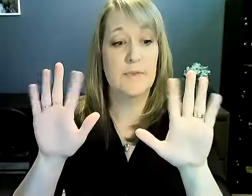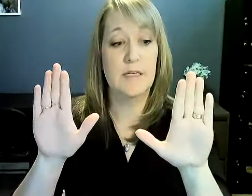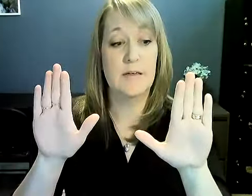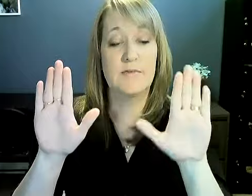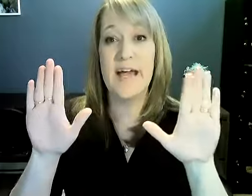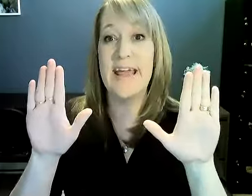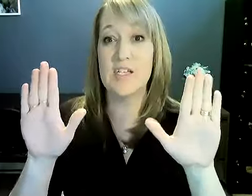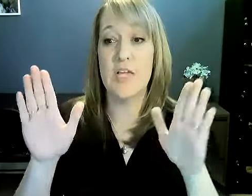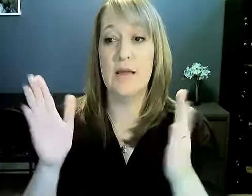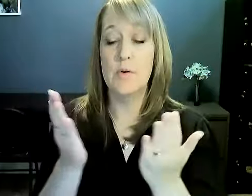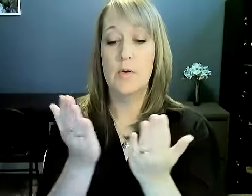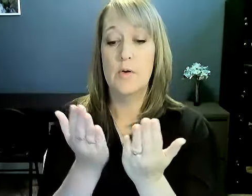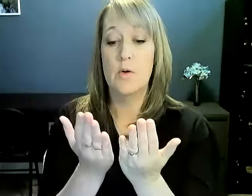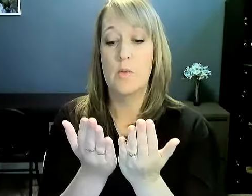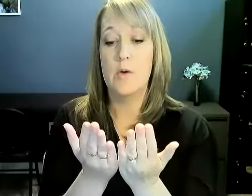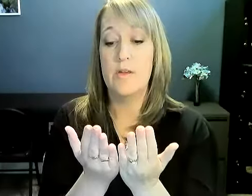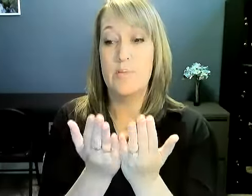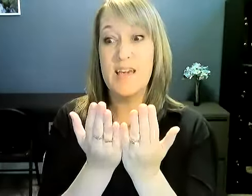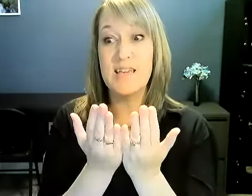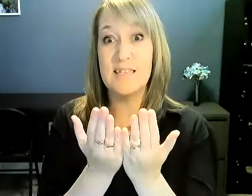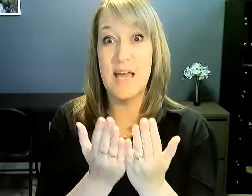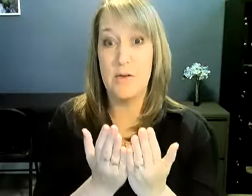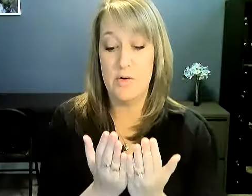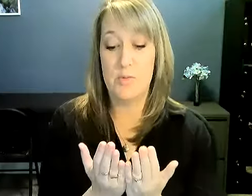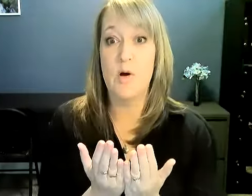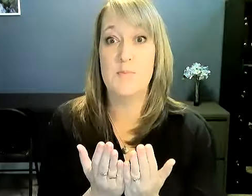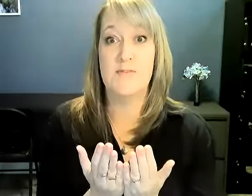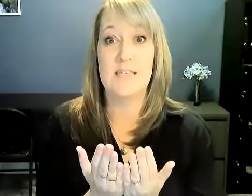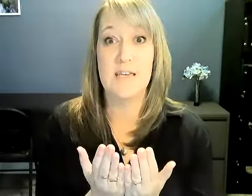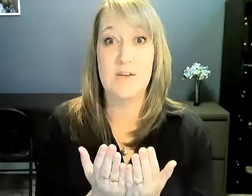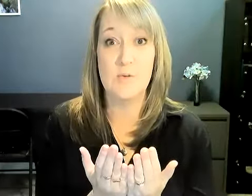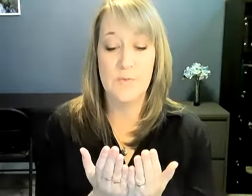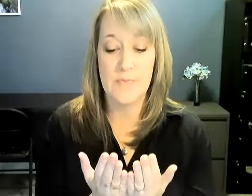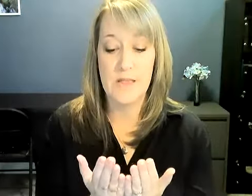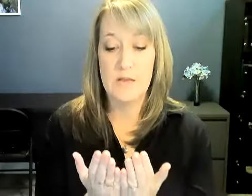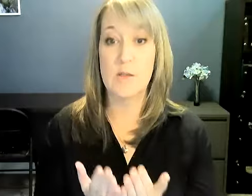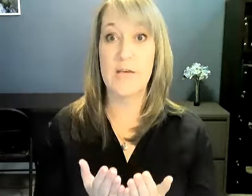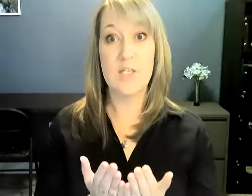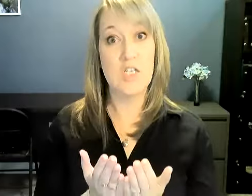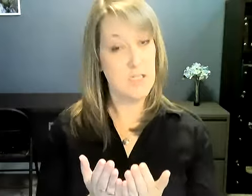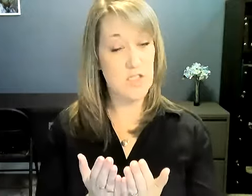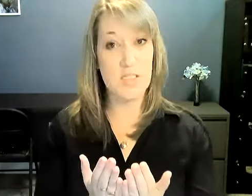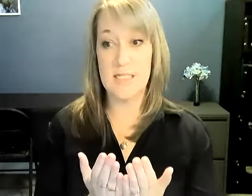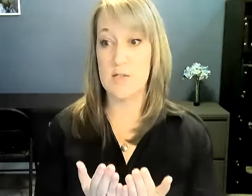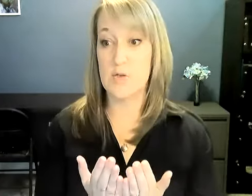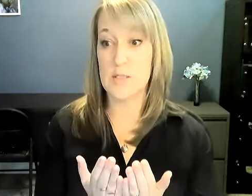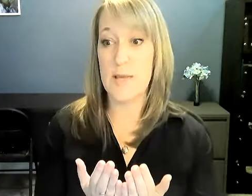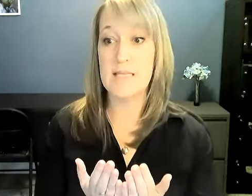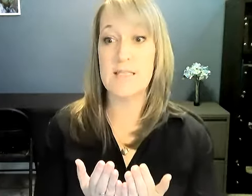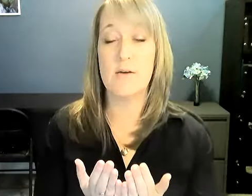a flat hand shape with your pinkies together and your palms facing you. The location is just a neutral space out in